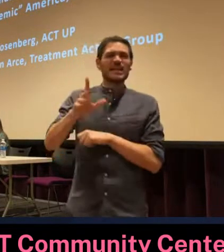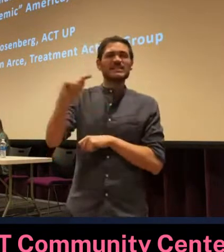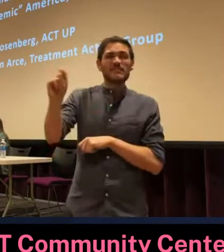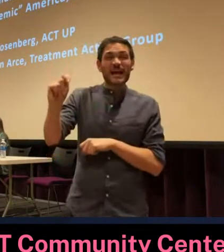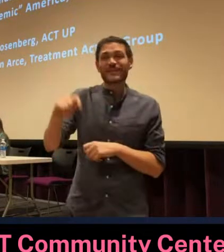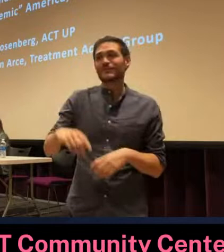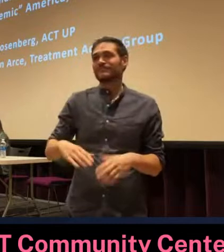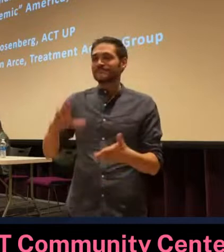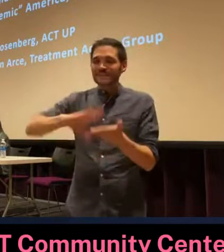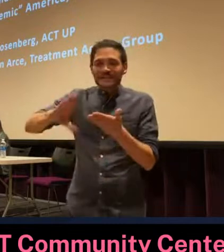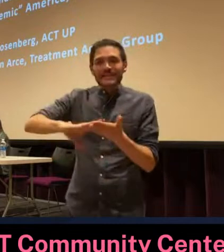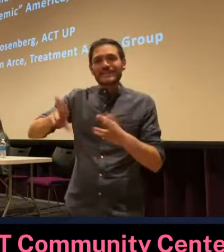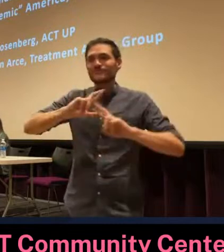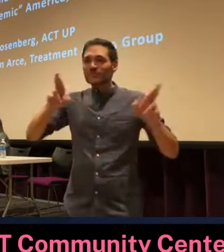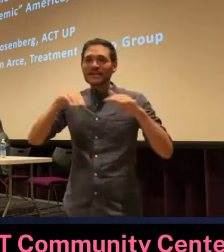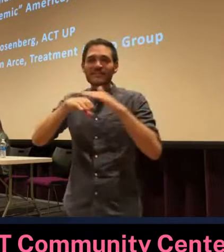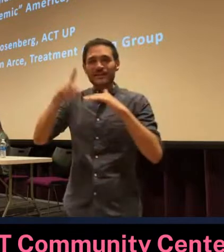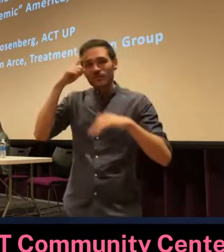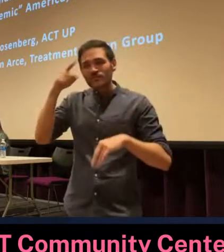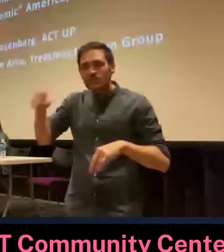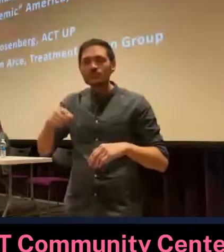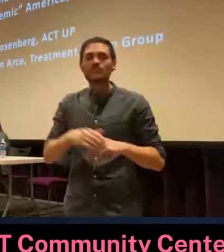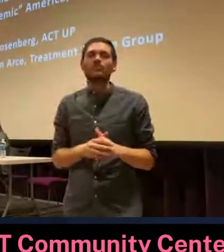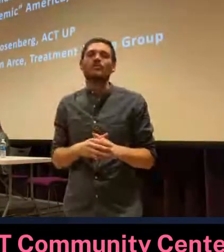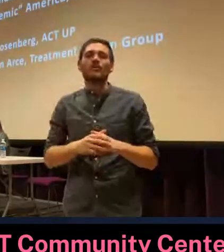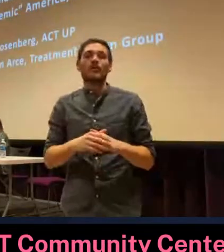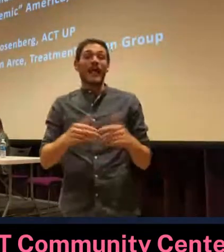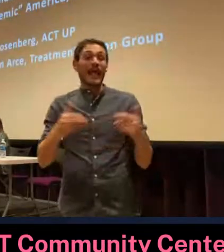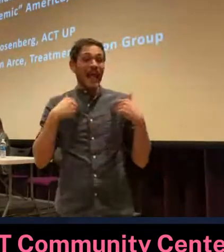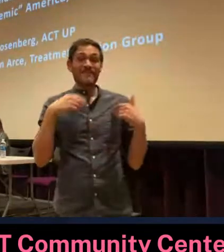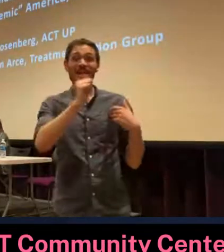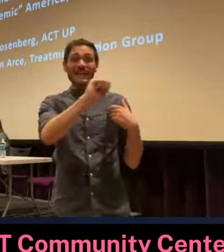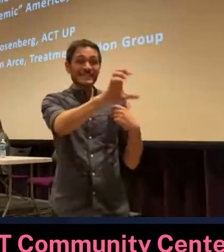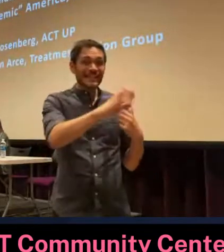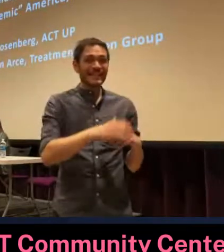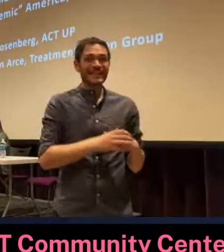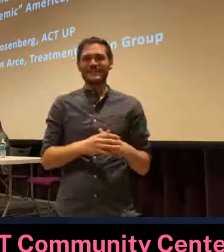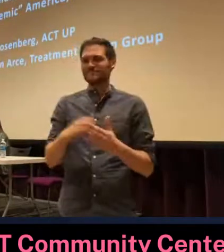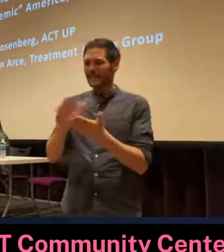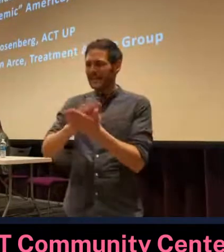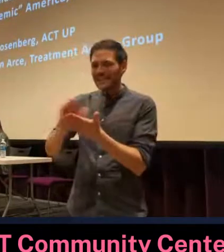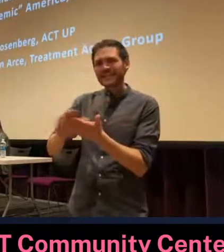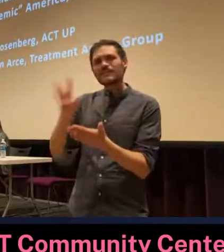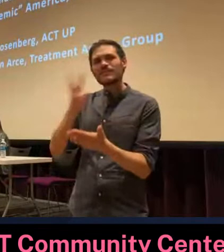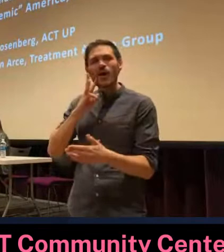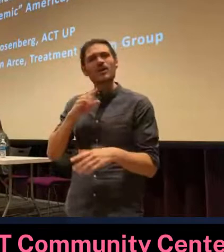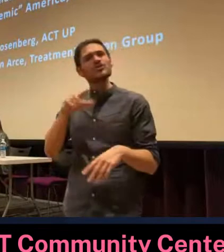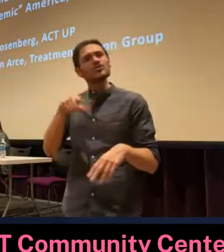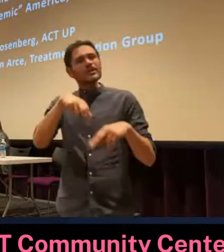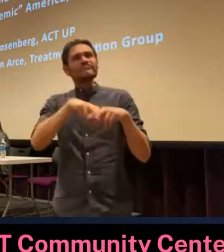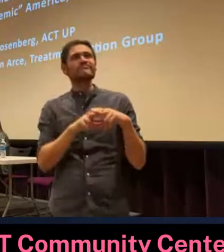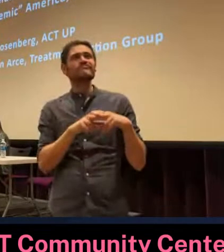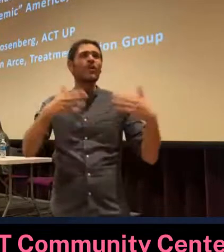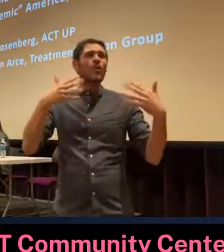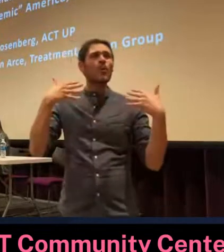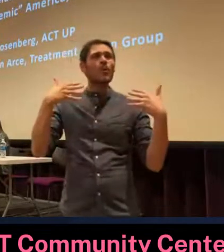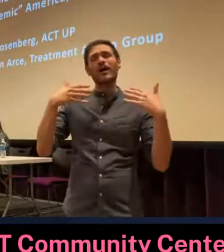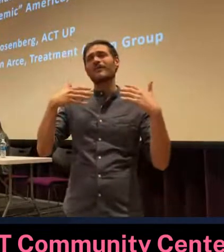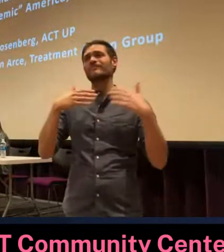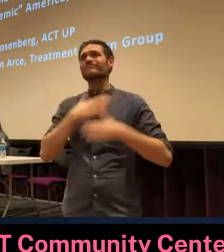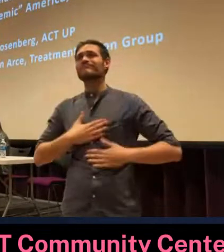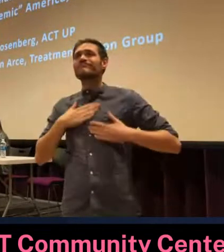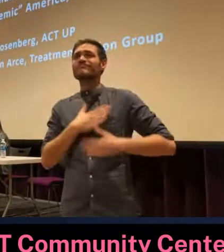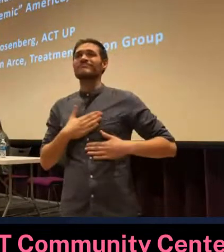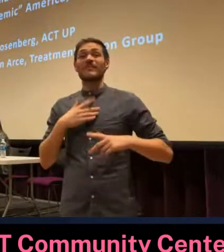clean. They have air conditioning. There's places for you to drink water, to cool off. What can you say that about most